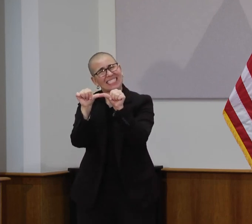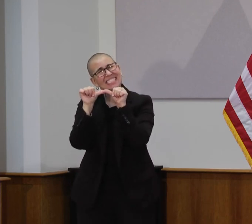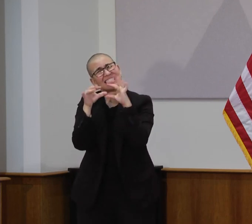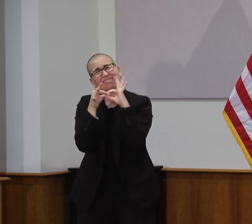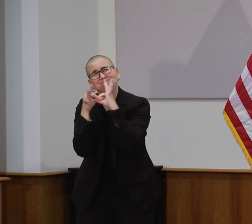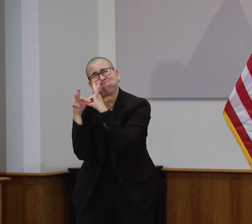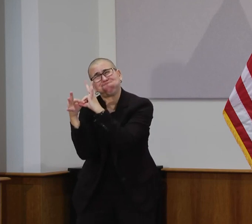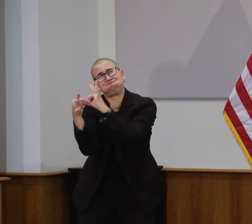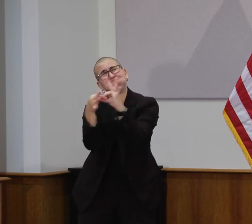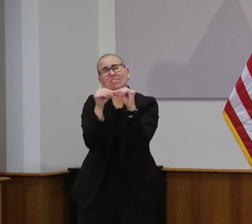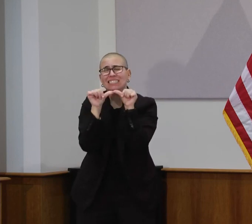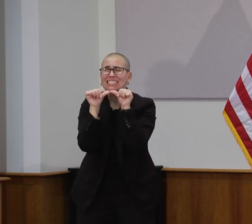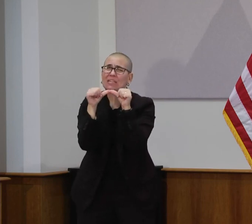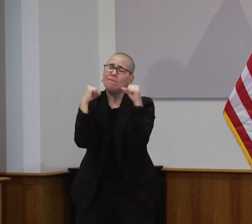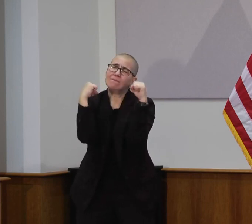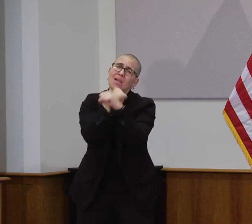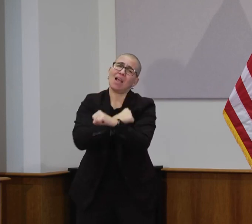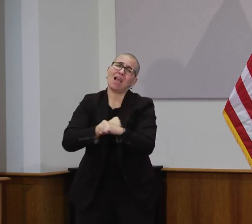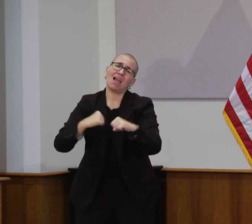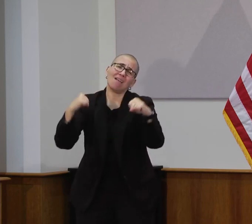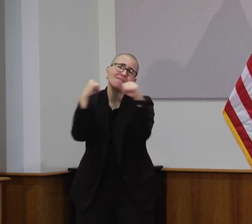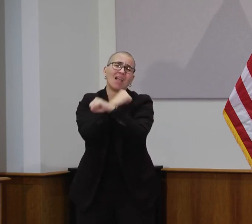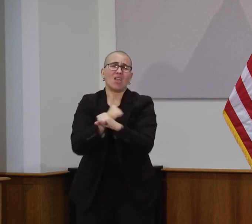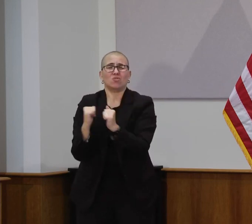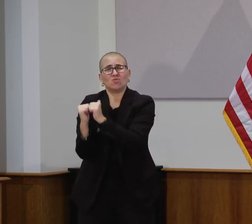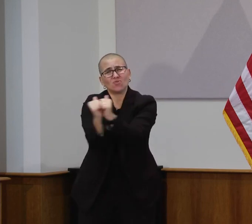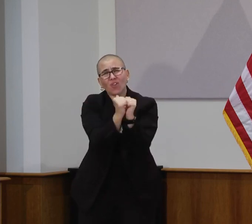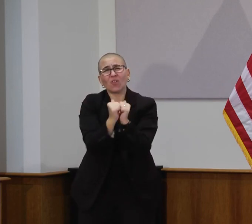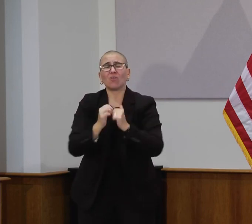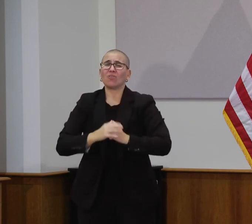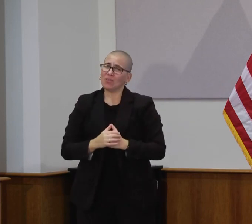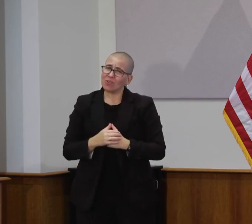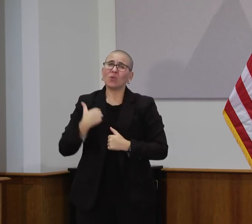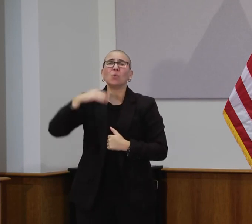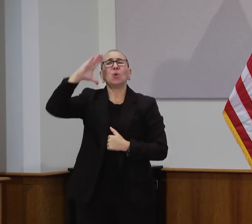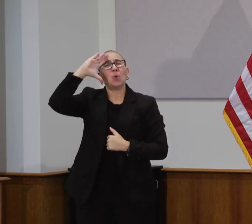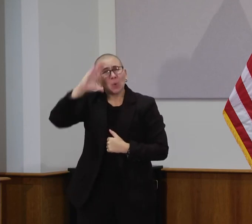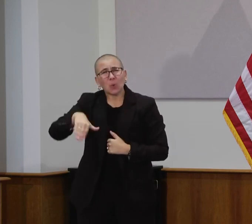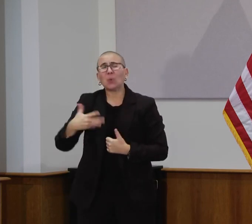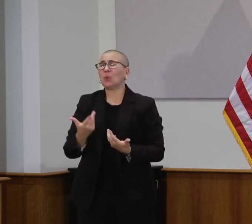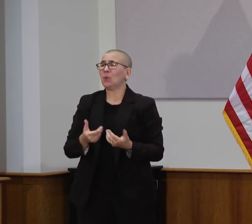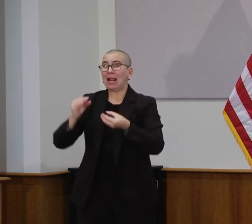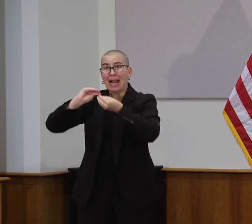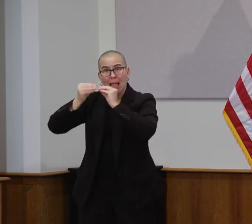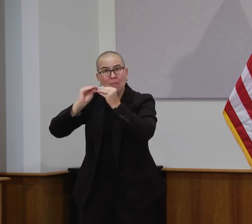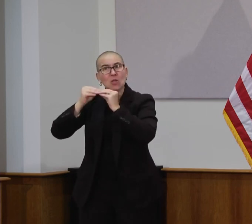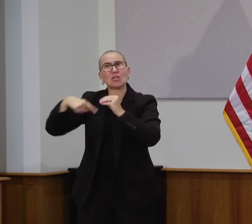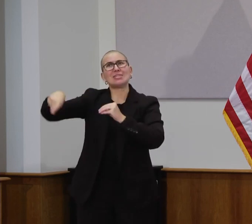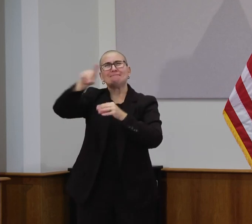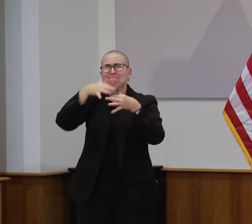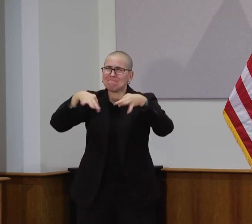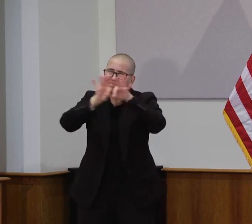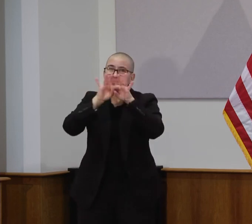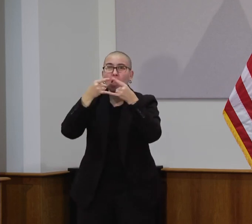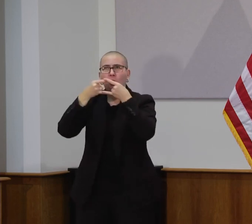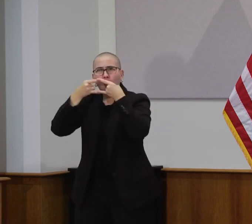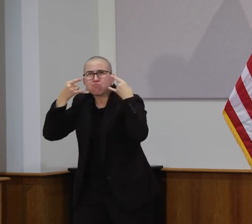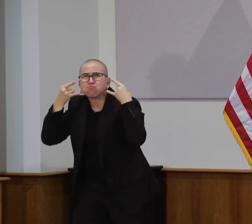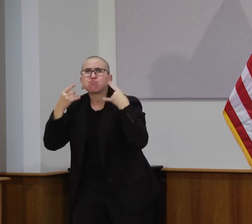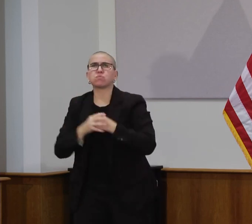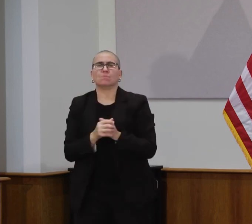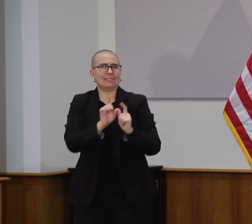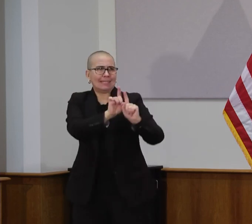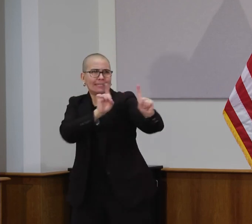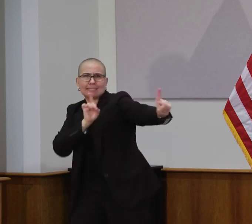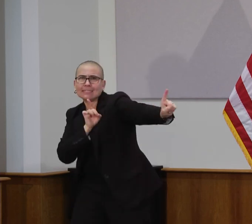this point in time, we know what the data shows. If we continue to mask up, if we continue to social distance, if we continue to take